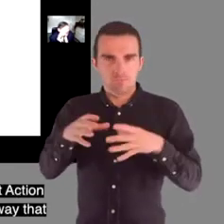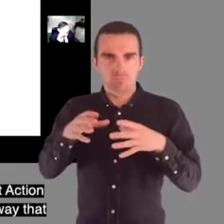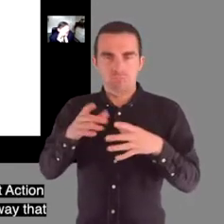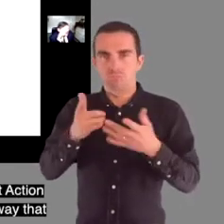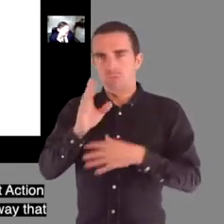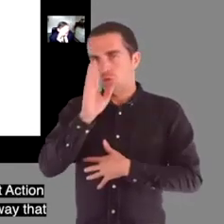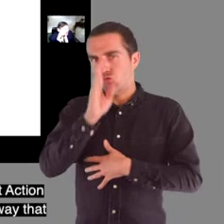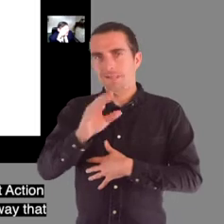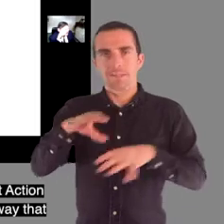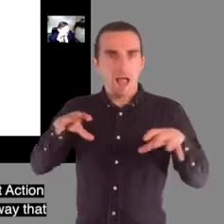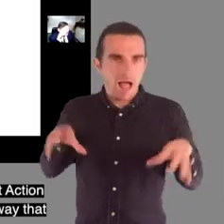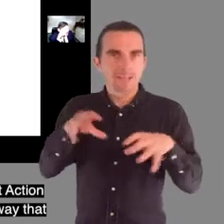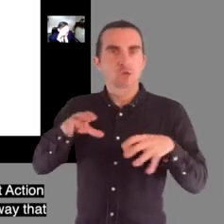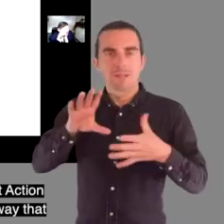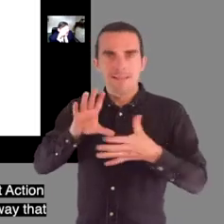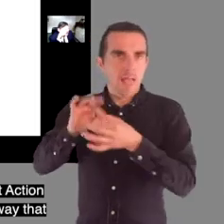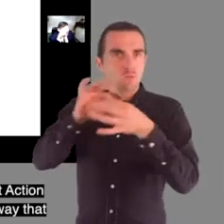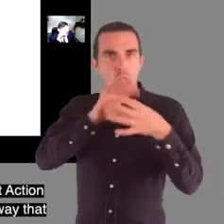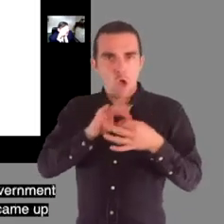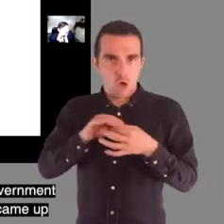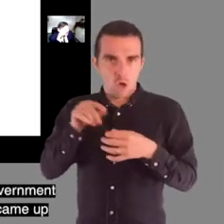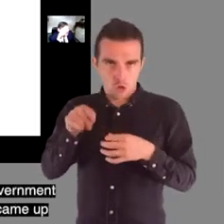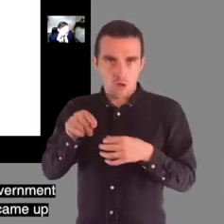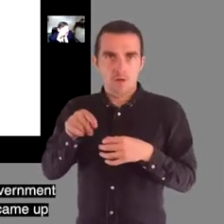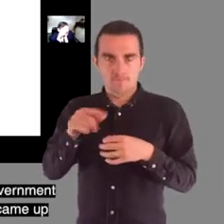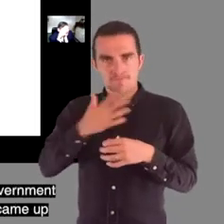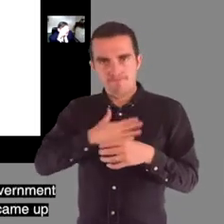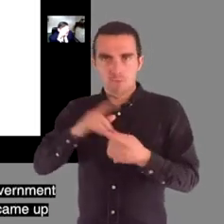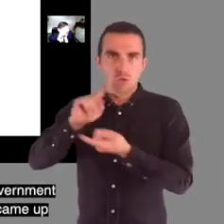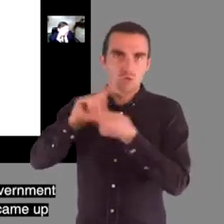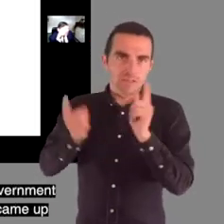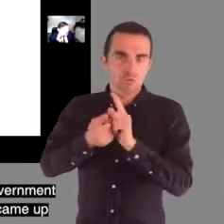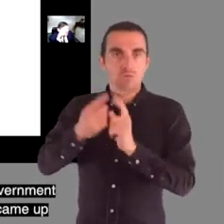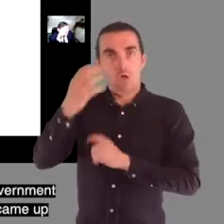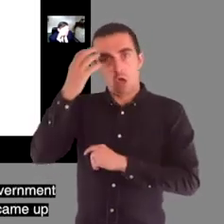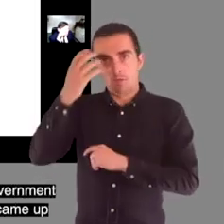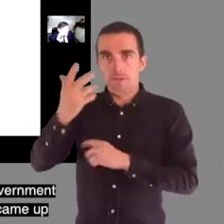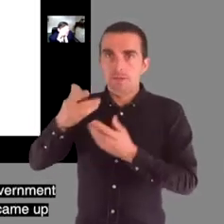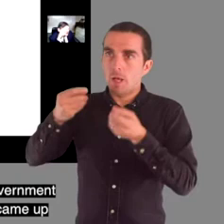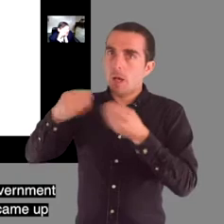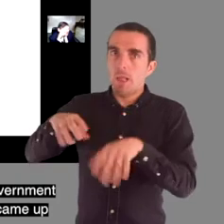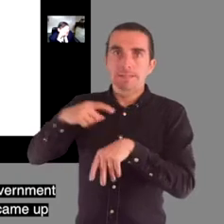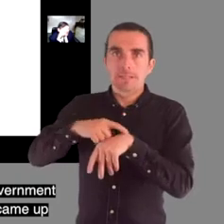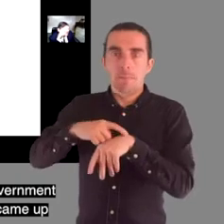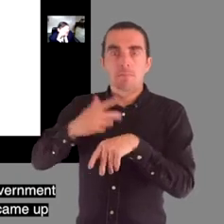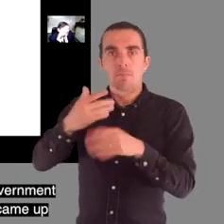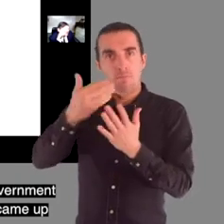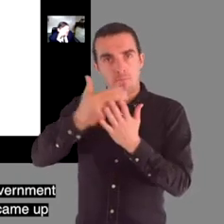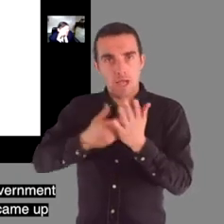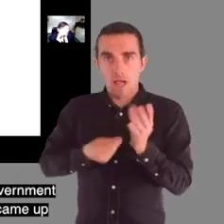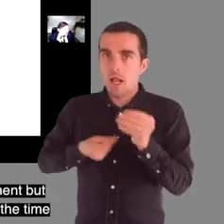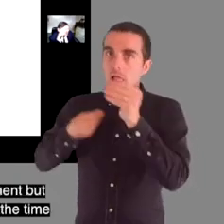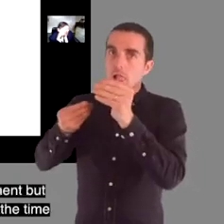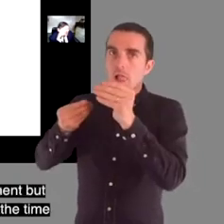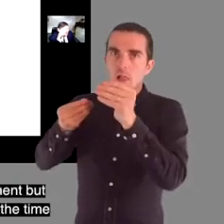Network, decided that the only way that this was going to change, government kept wasting time when the bill came up.